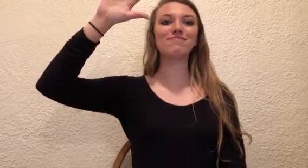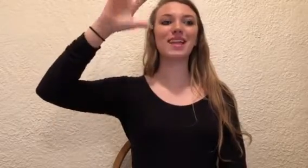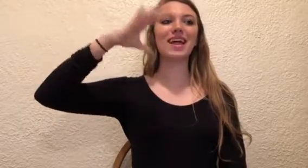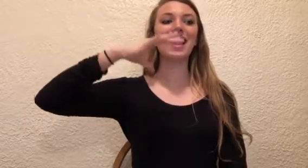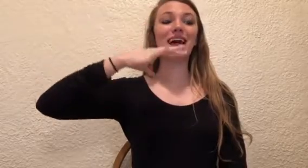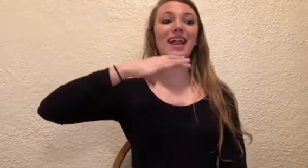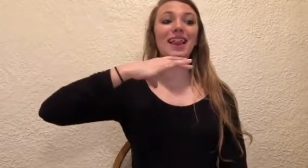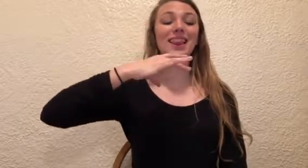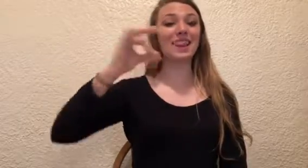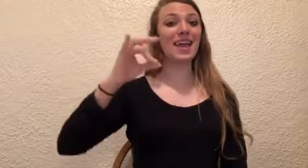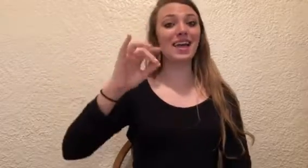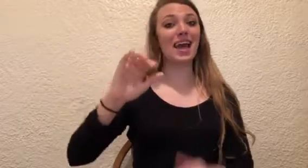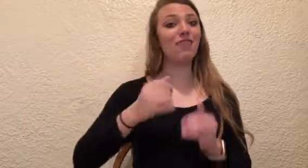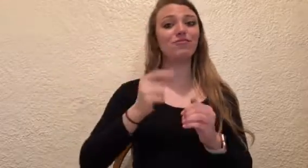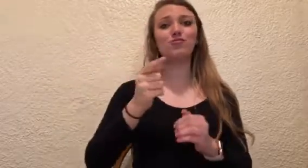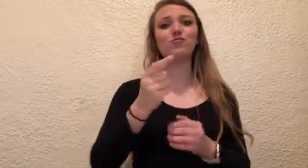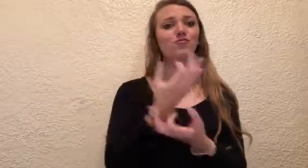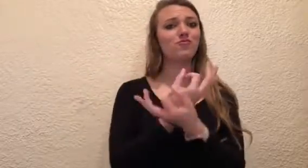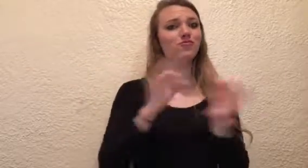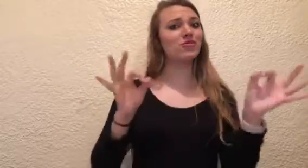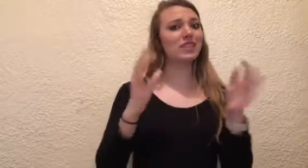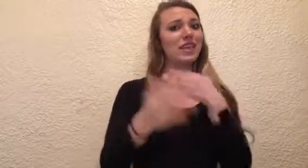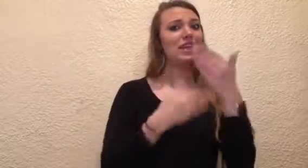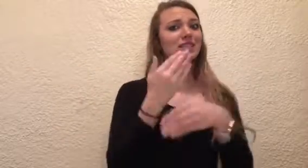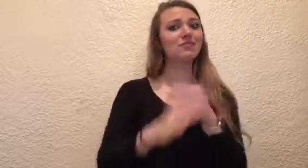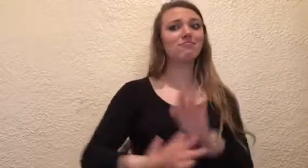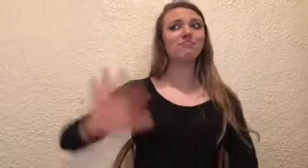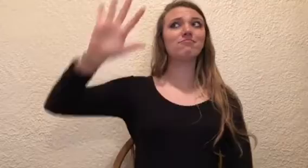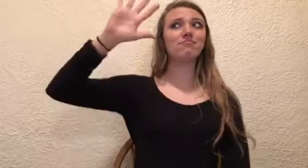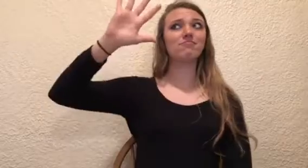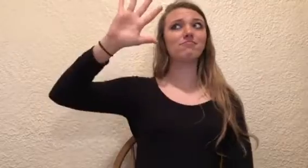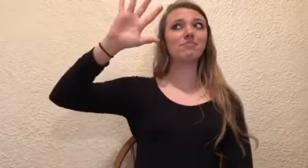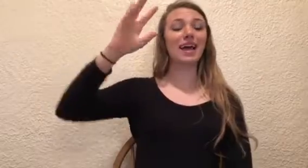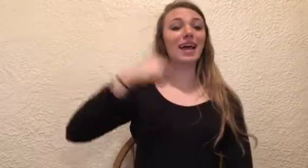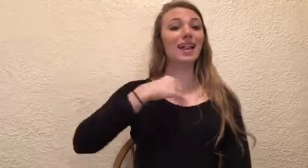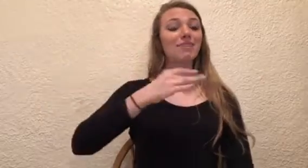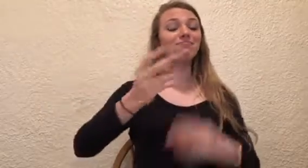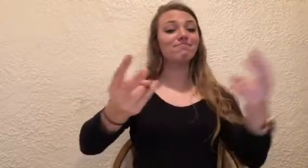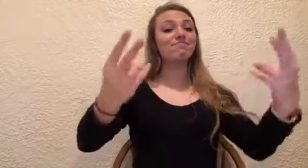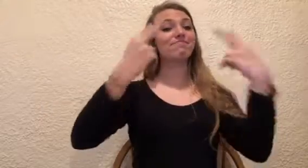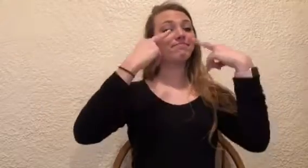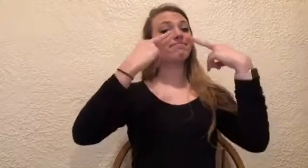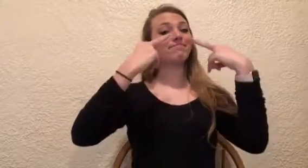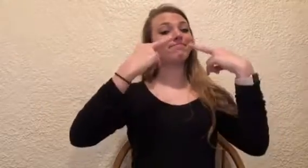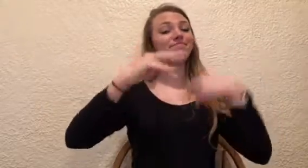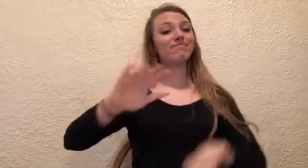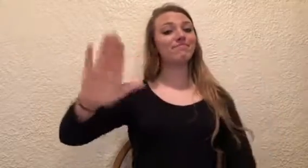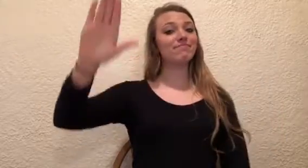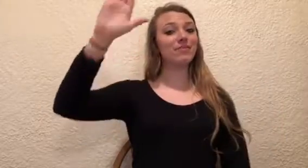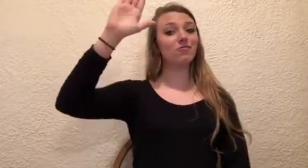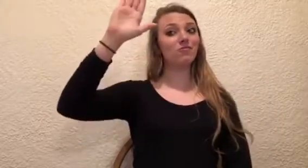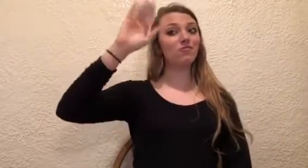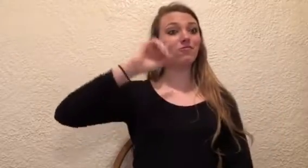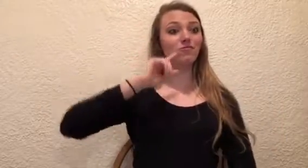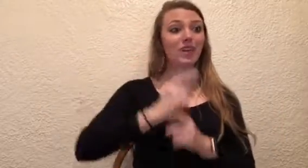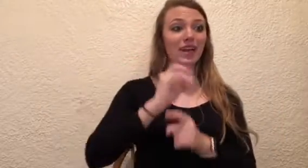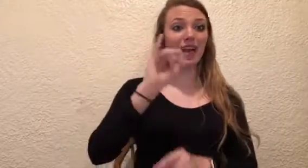your hands are free. I like that all eyes are on me. Right, Isaiah? Right,